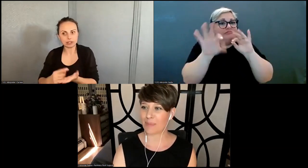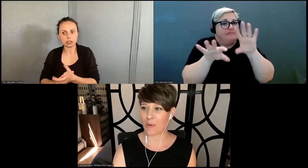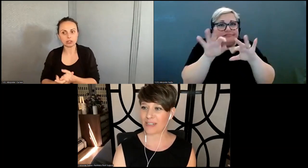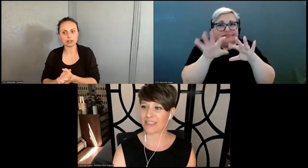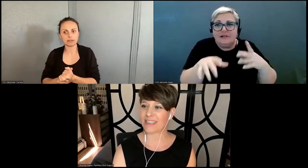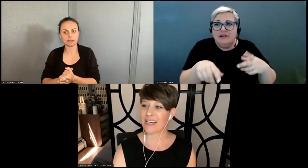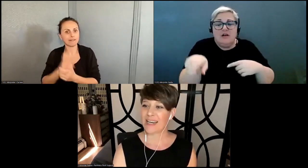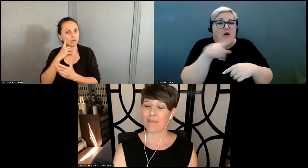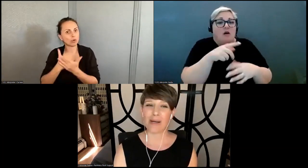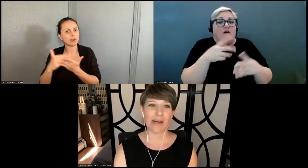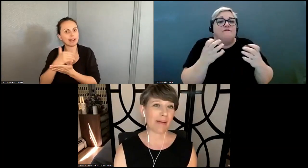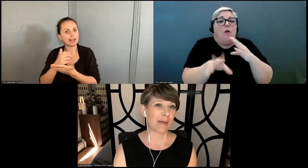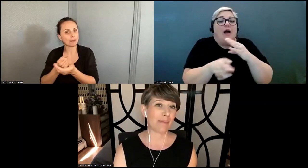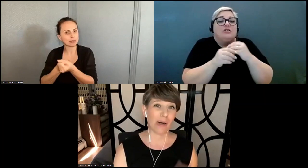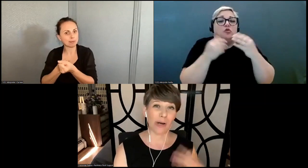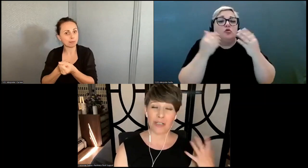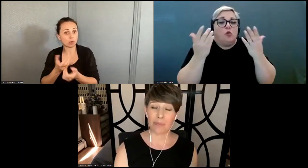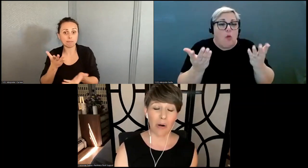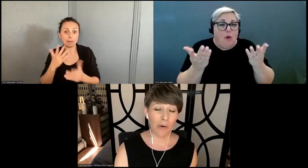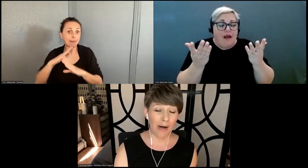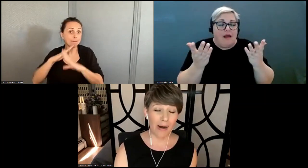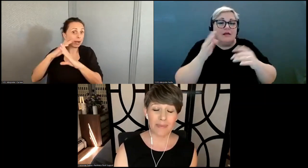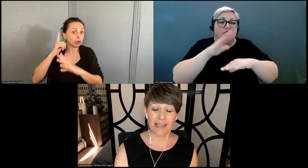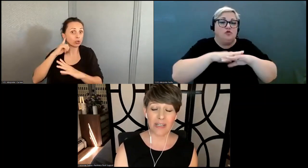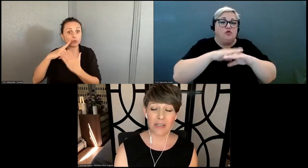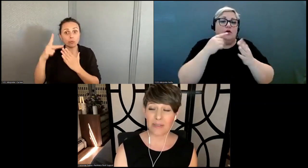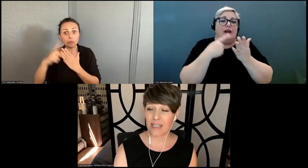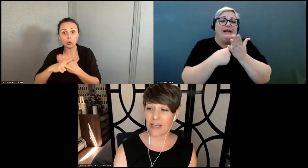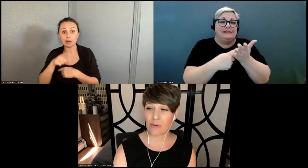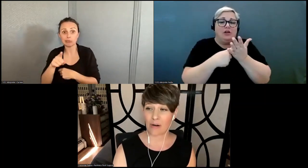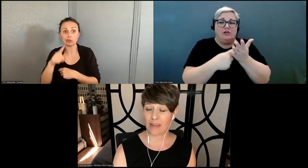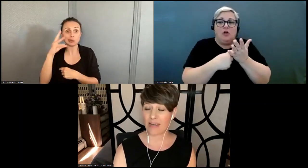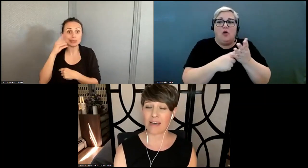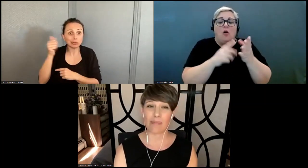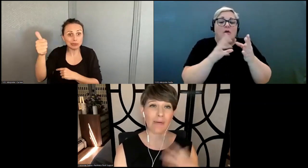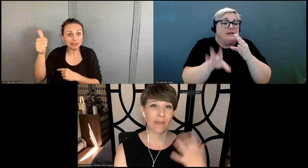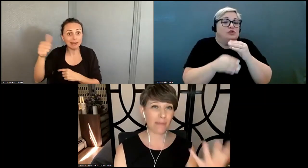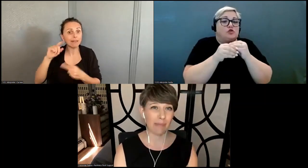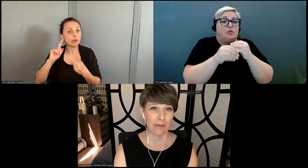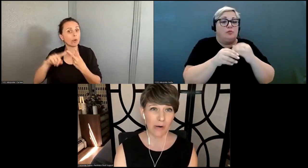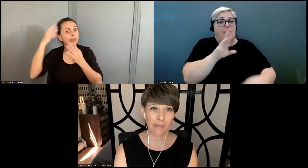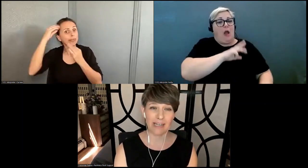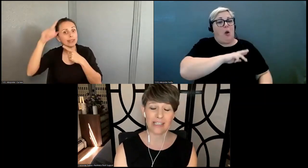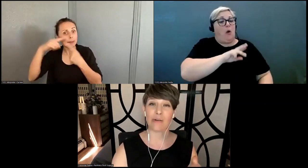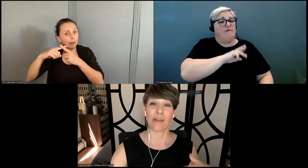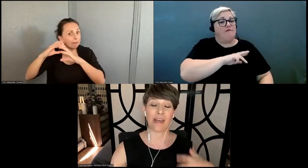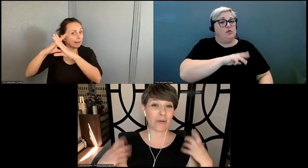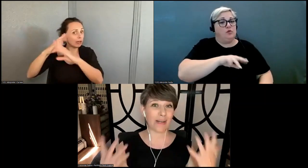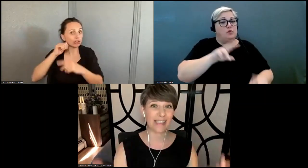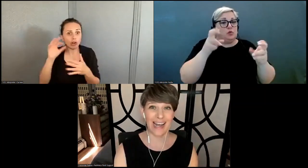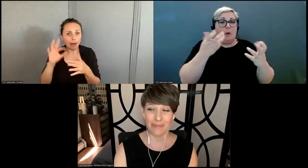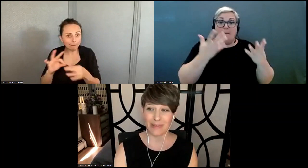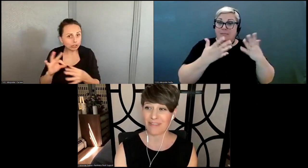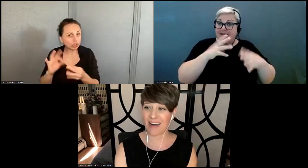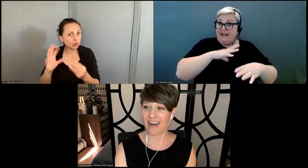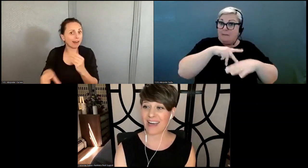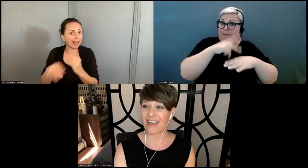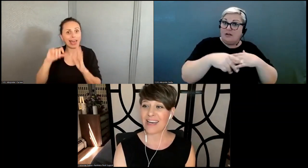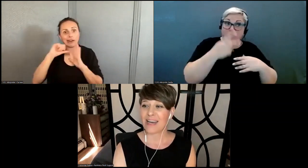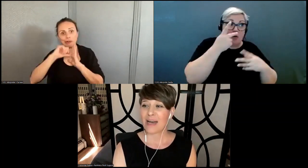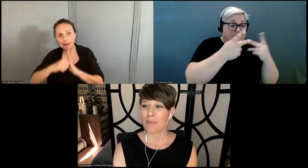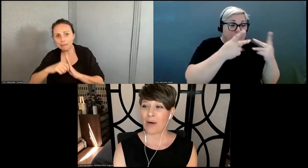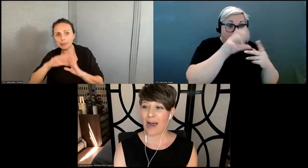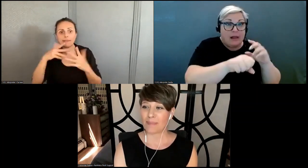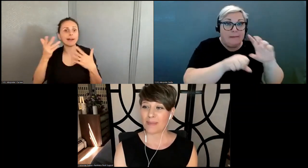income supports? It might be barriers to programs that you see or are thinking about that maybe weren't mentioned or that you want to